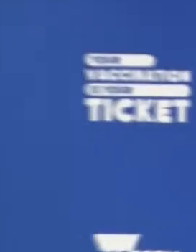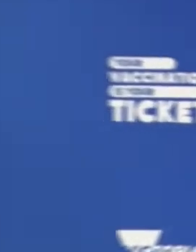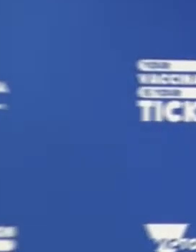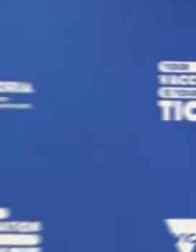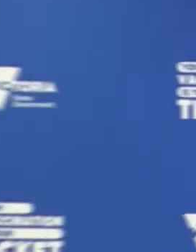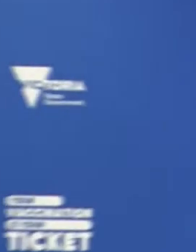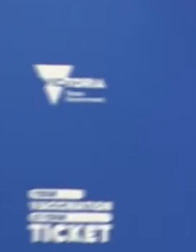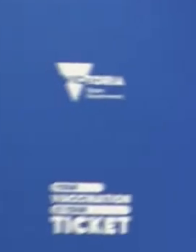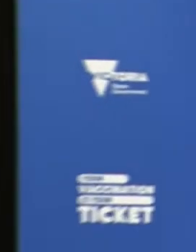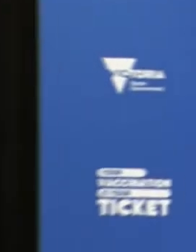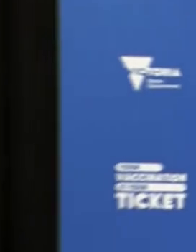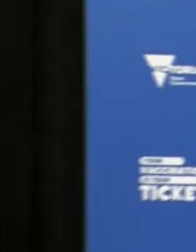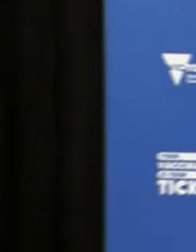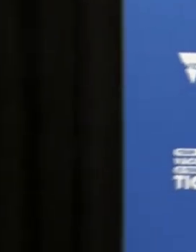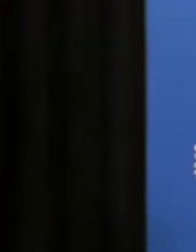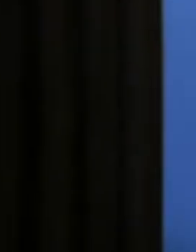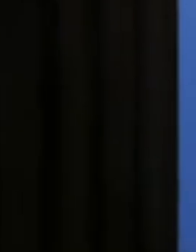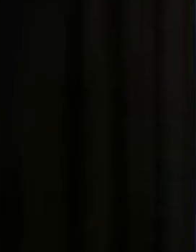Moving right to go.